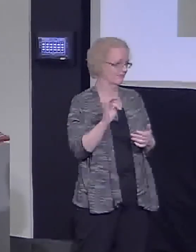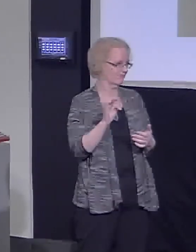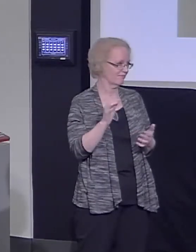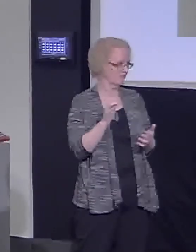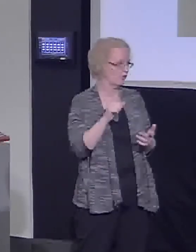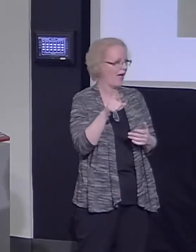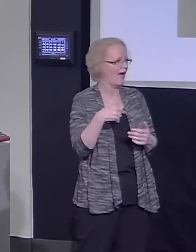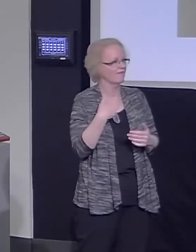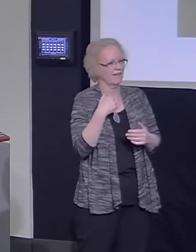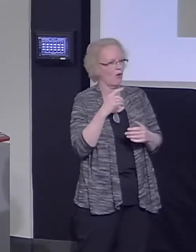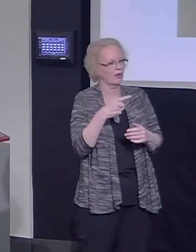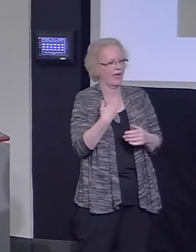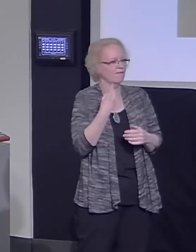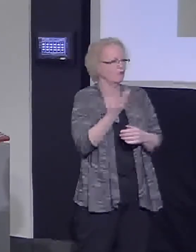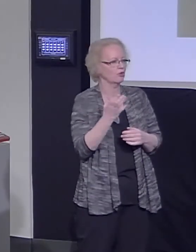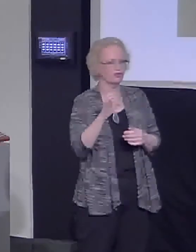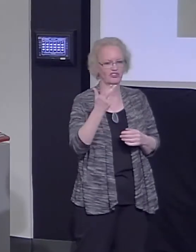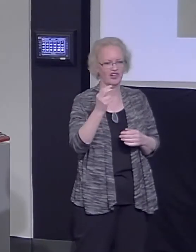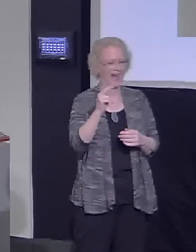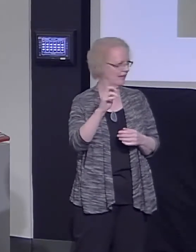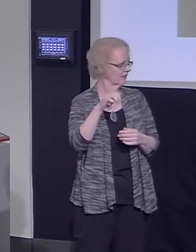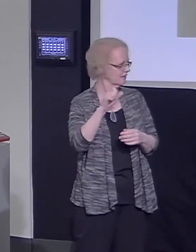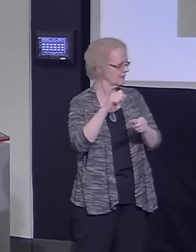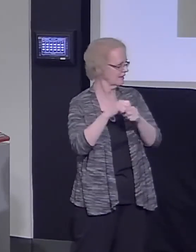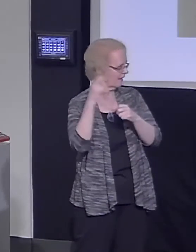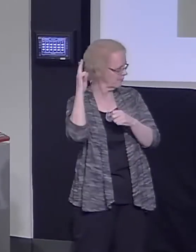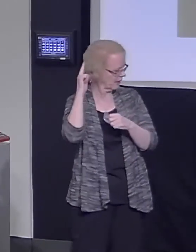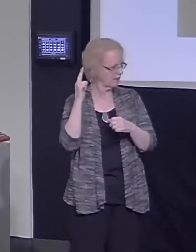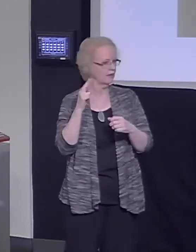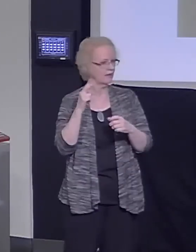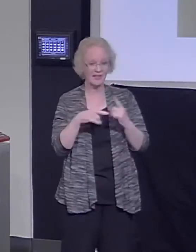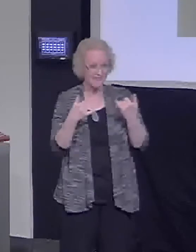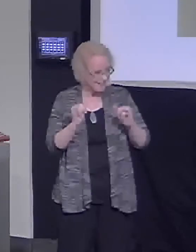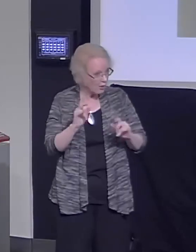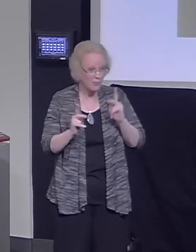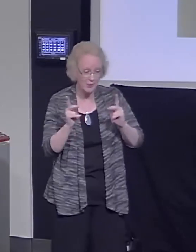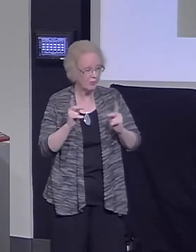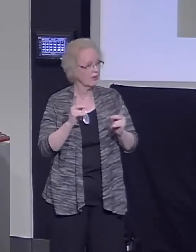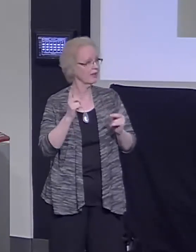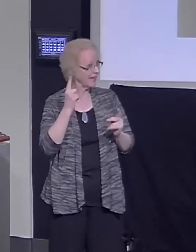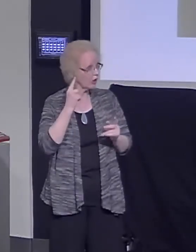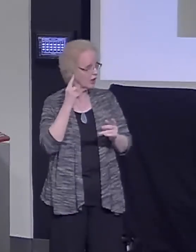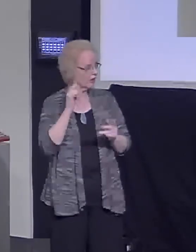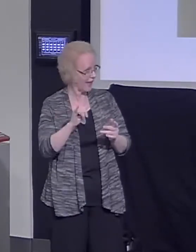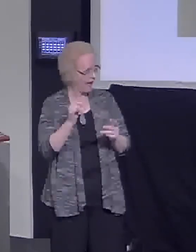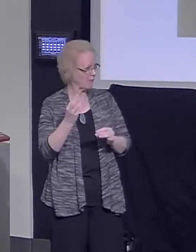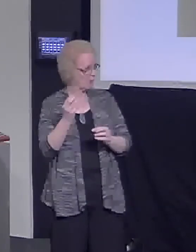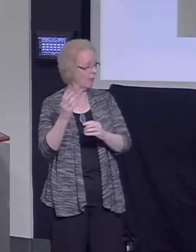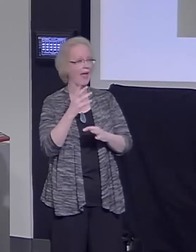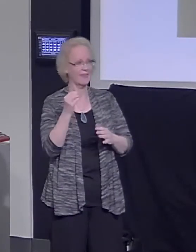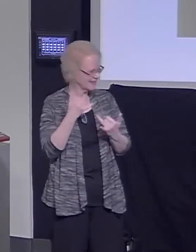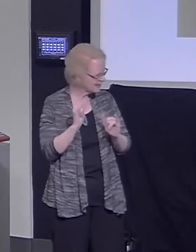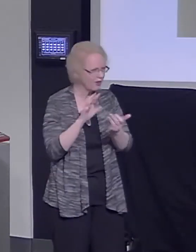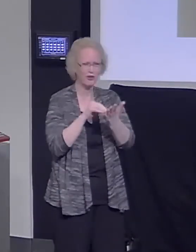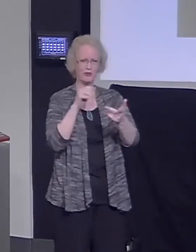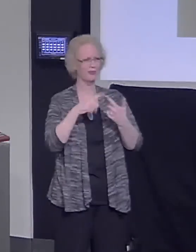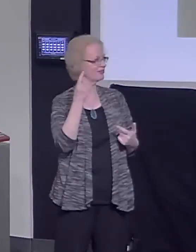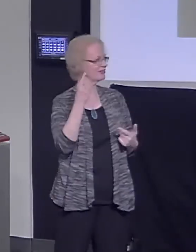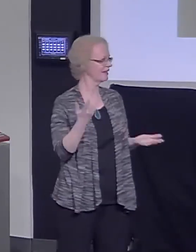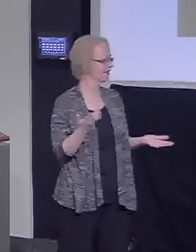few channels, then you learn to understand. And how this happens is still kind of not